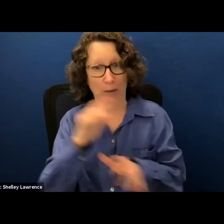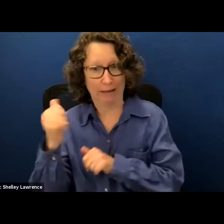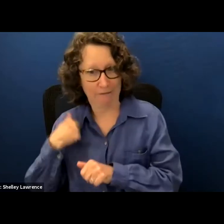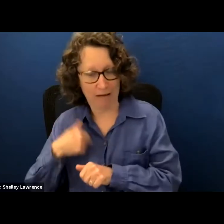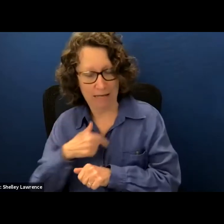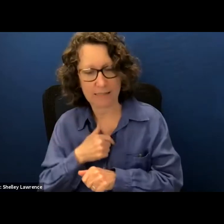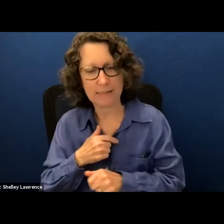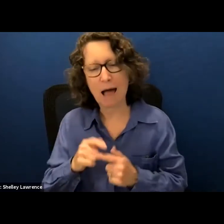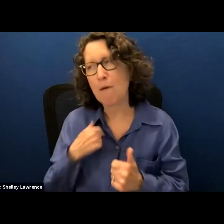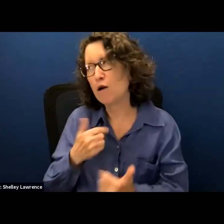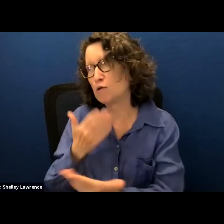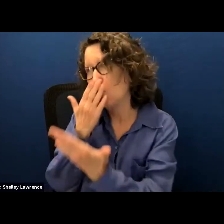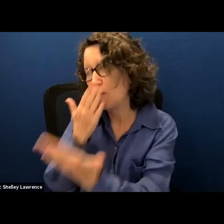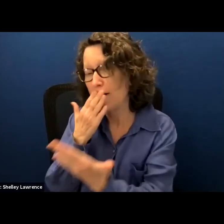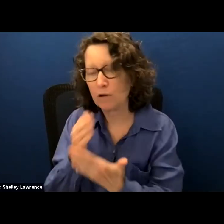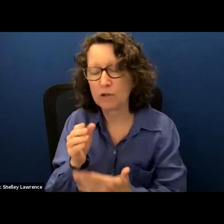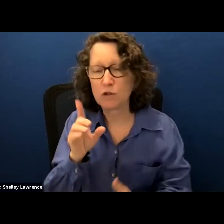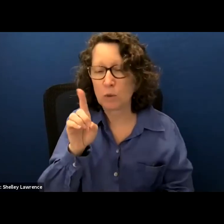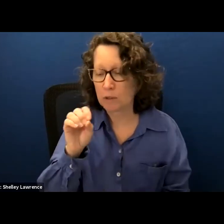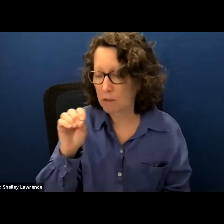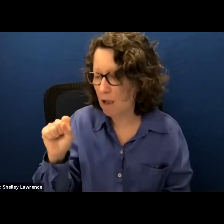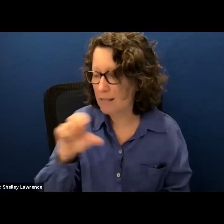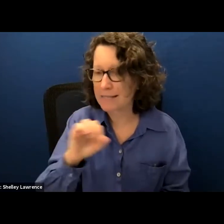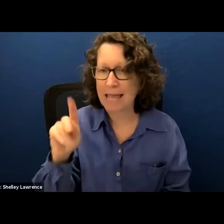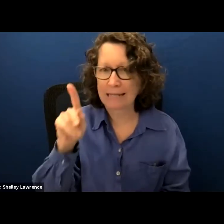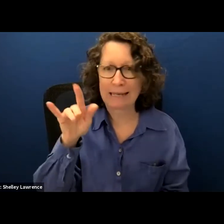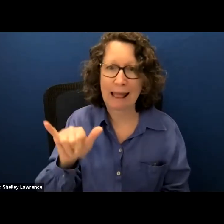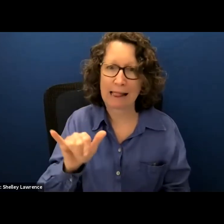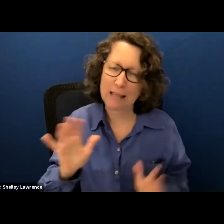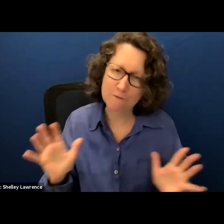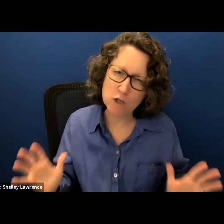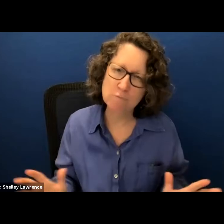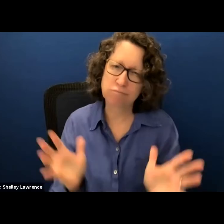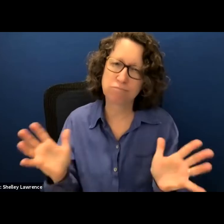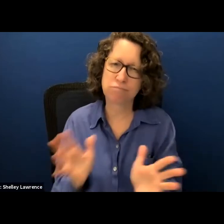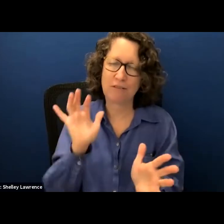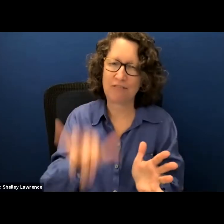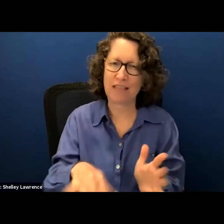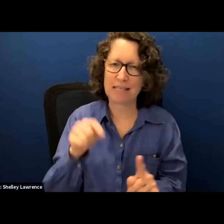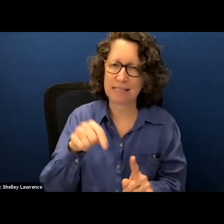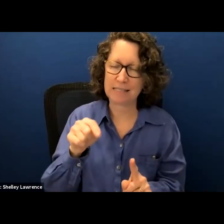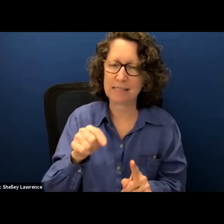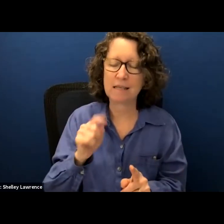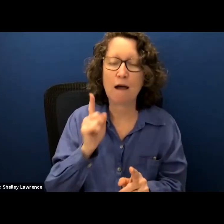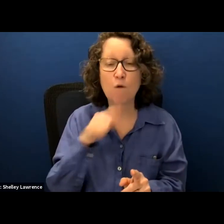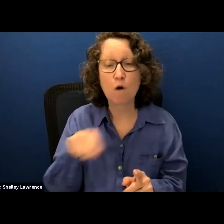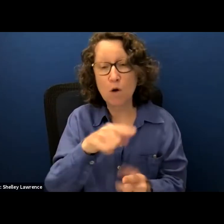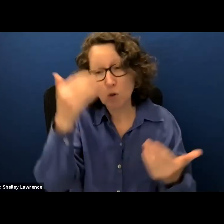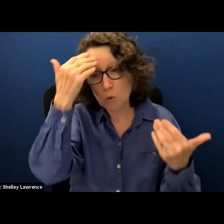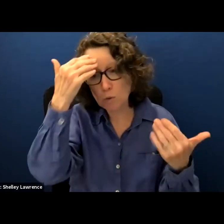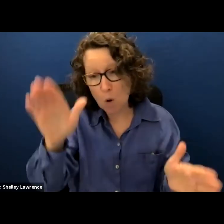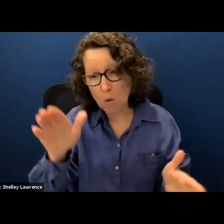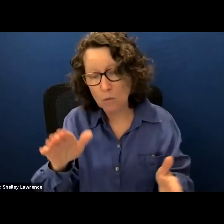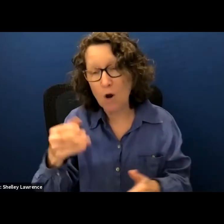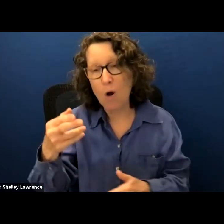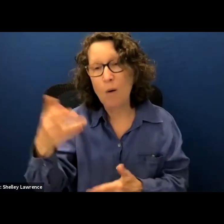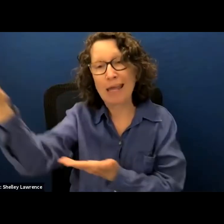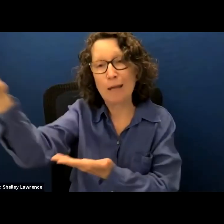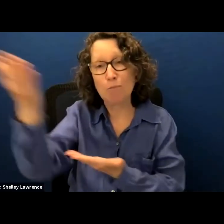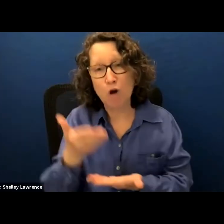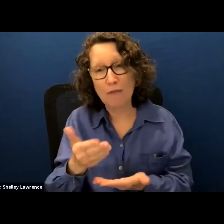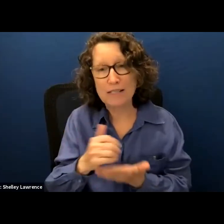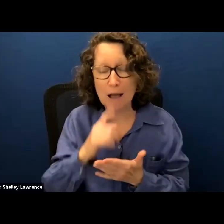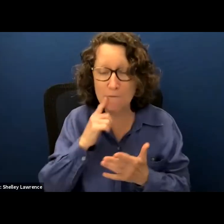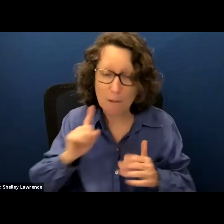also so grateful to Dawson Kelly for driving this concern. For those who don't know, he brought this up